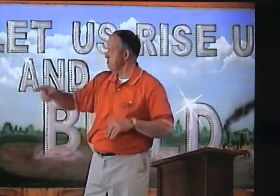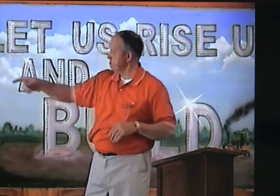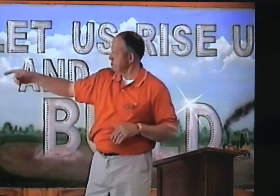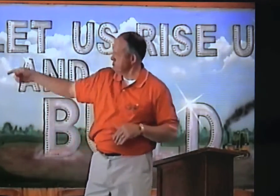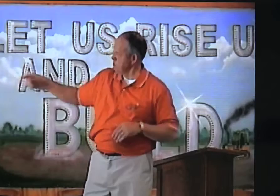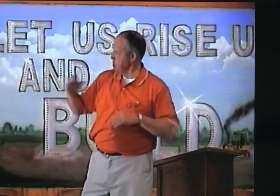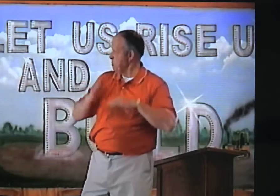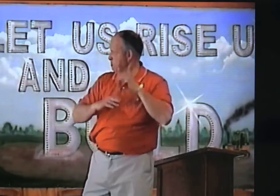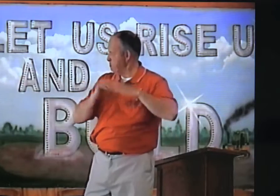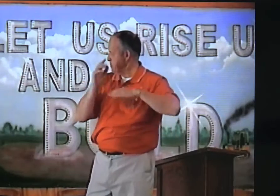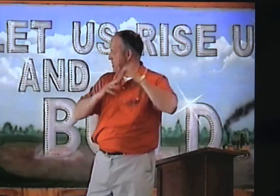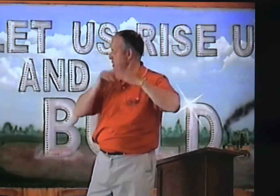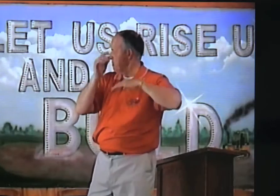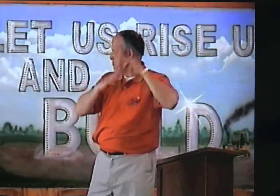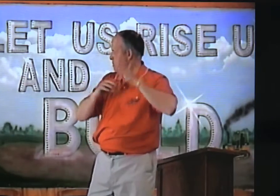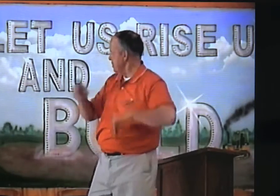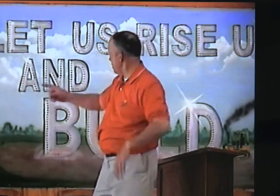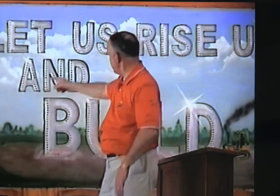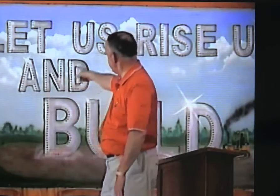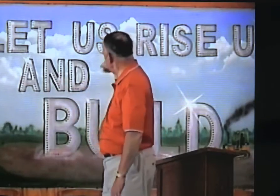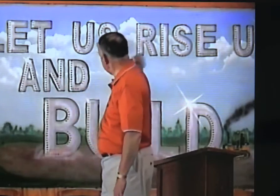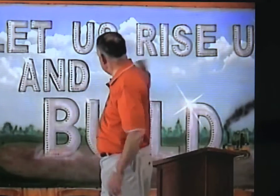filled up your life.